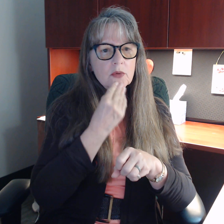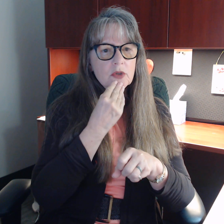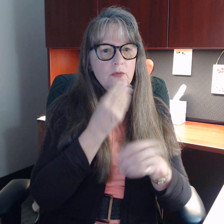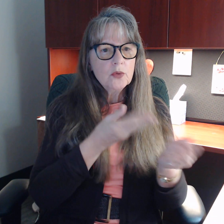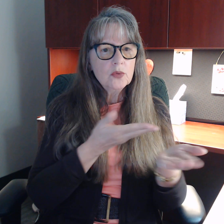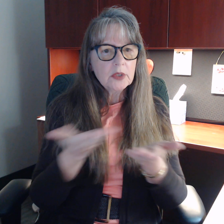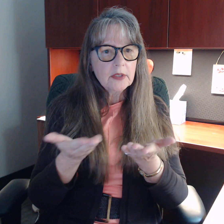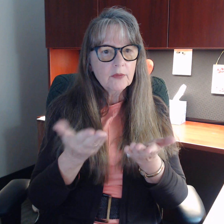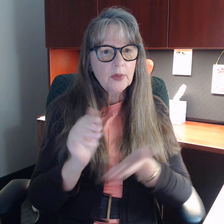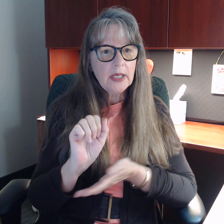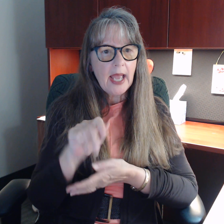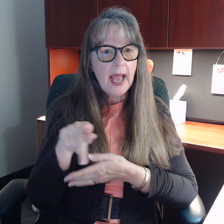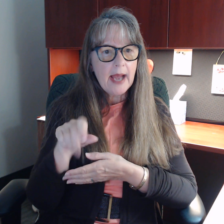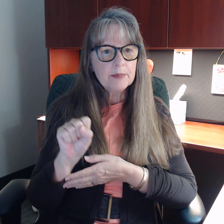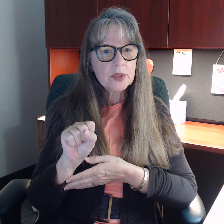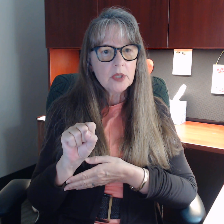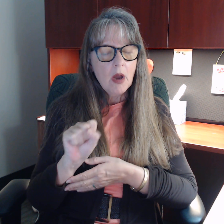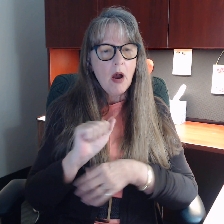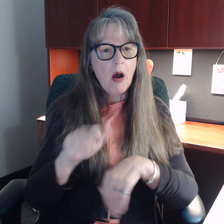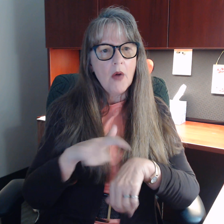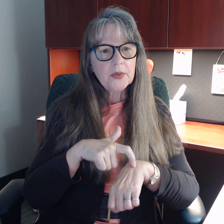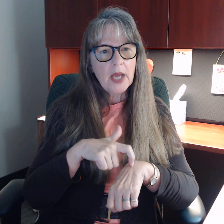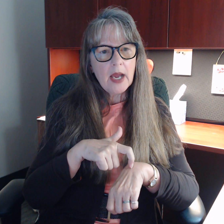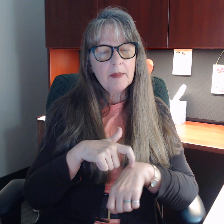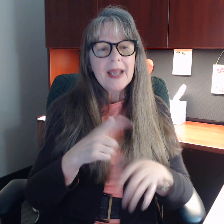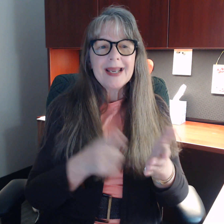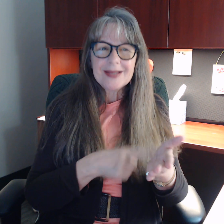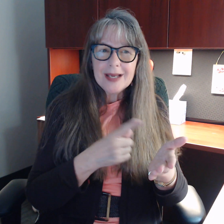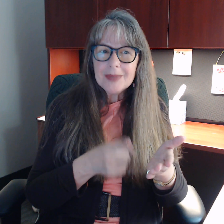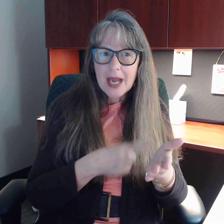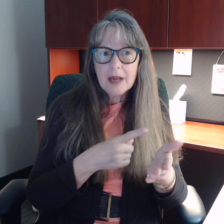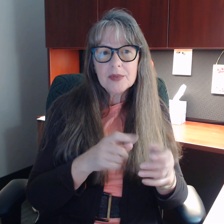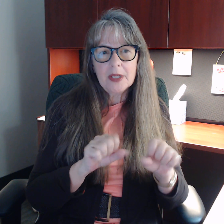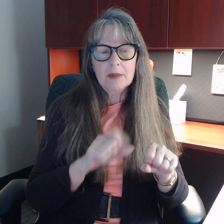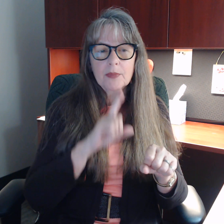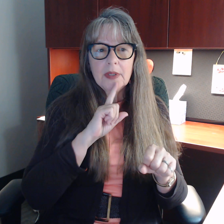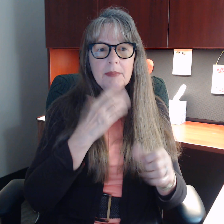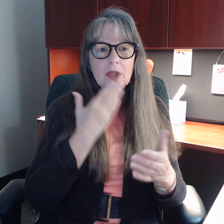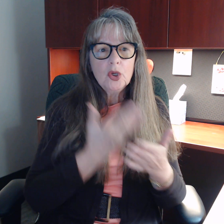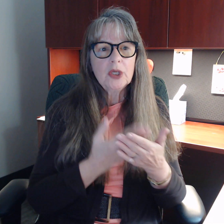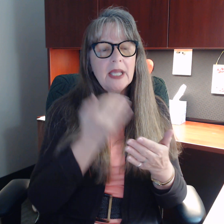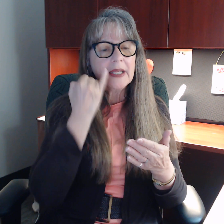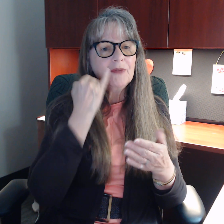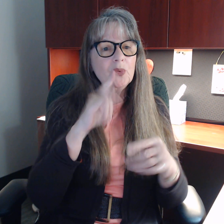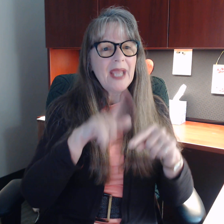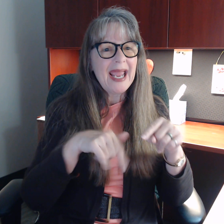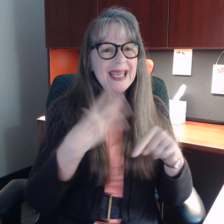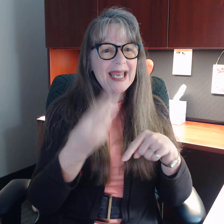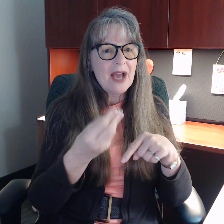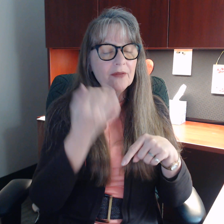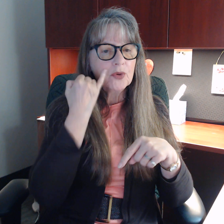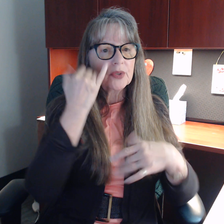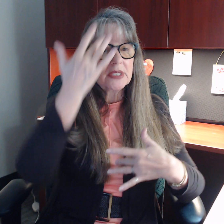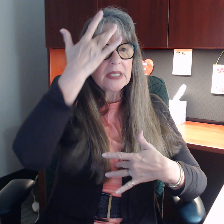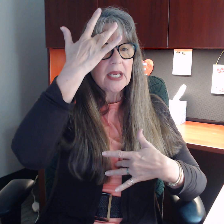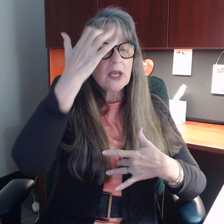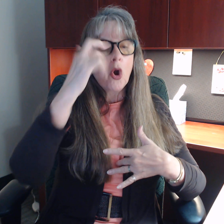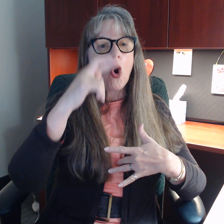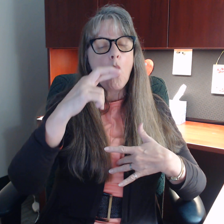food delivery apps all the time. Now, sometimes it can really be good, like if you can't get out, if you're sick, or if